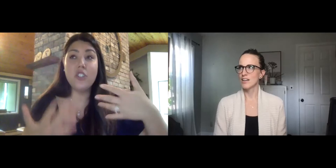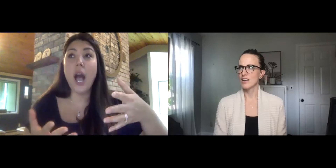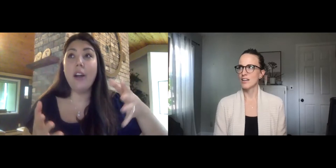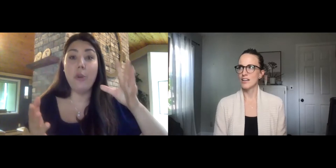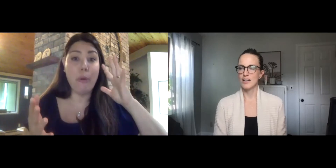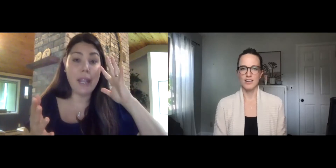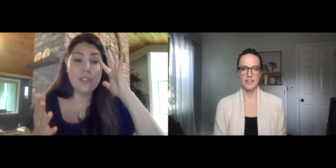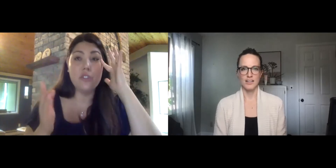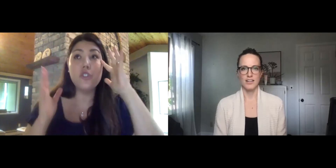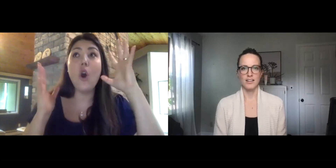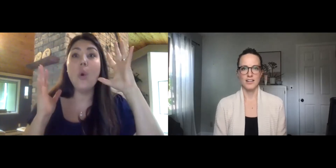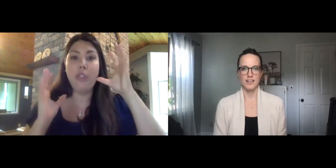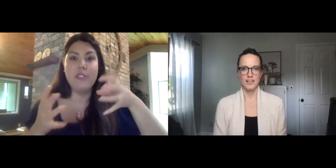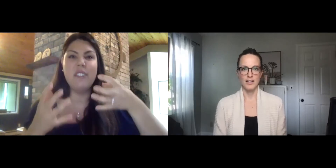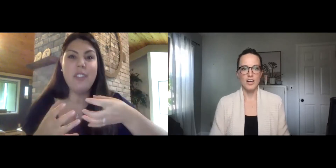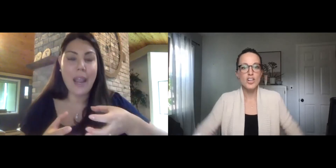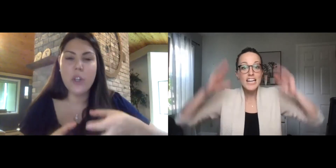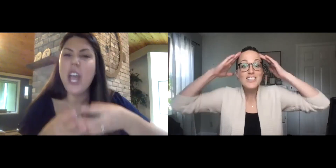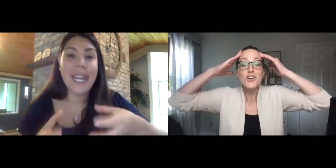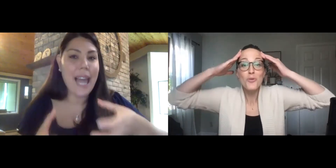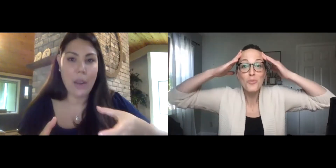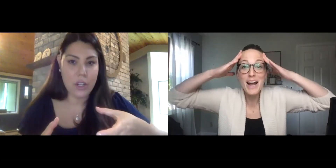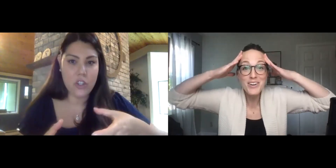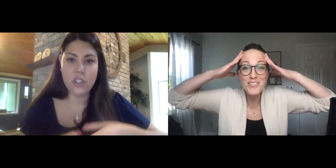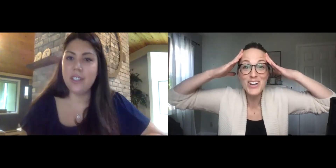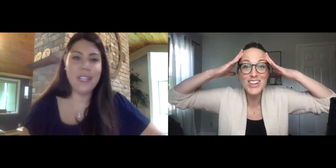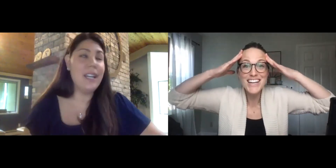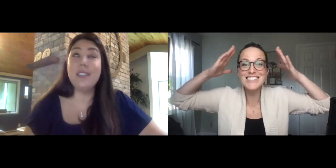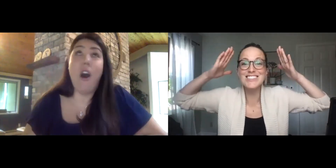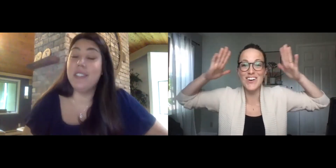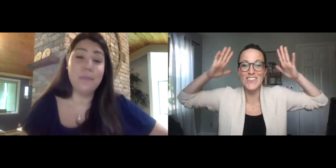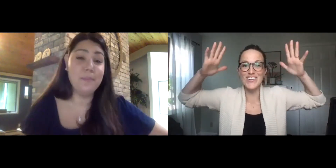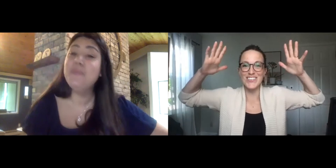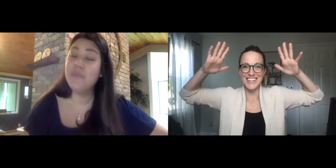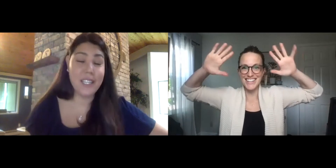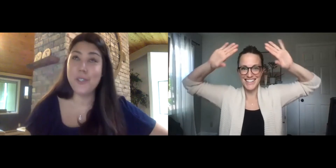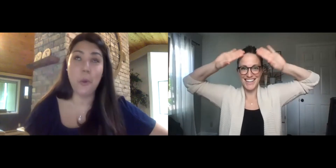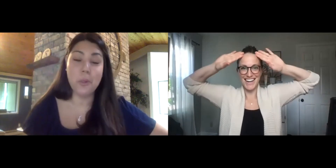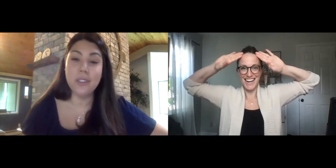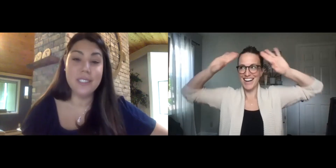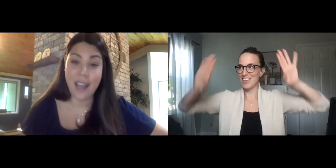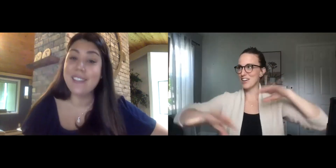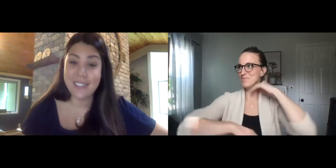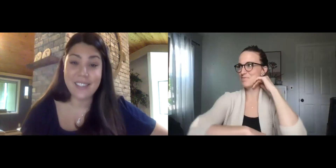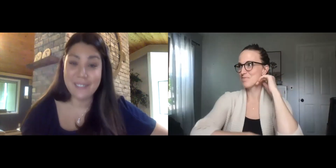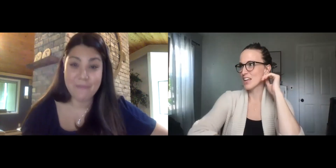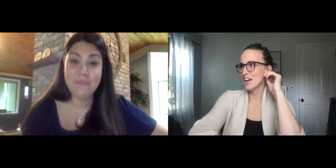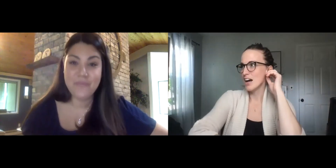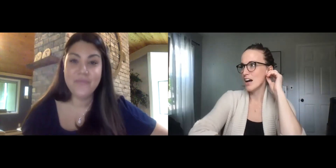as a child, their brains are so thirsty for language, any language. Incredible. It's so cool. So cool. Yeah. I love